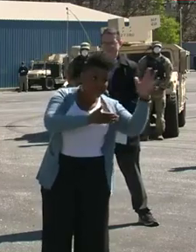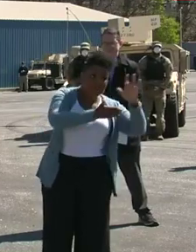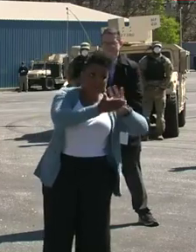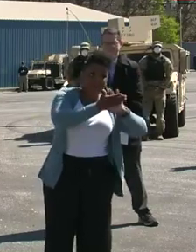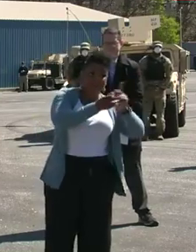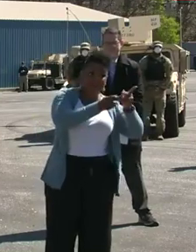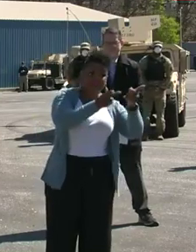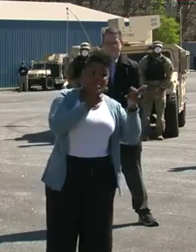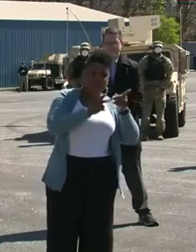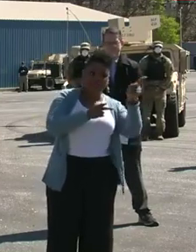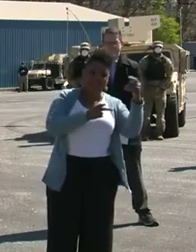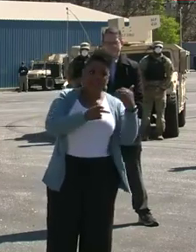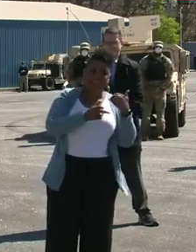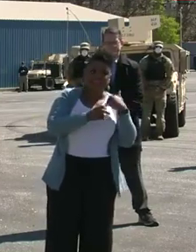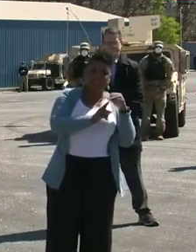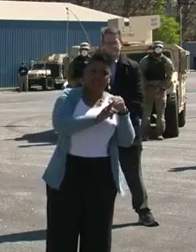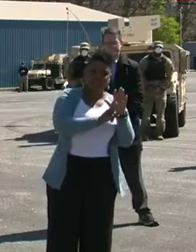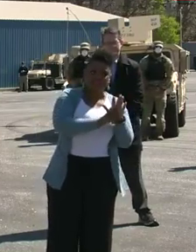professionals are